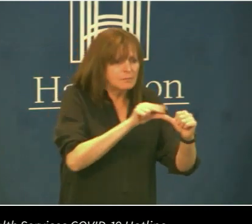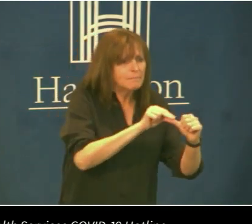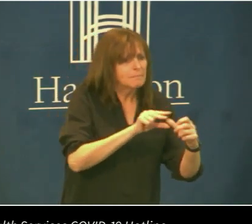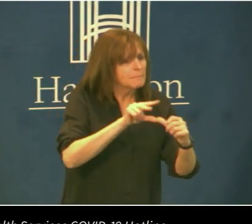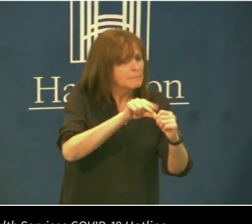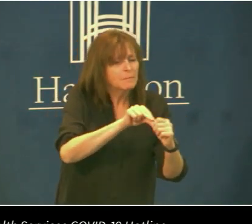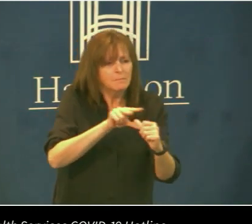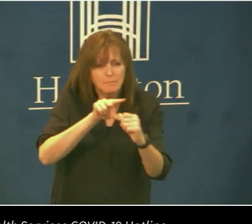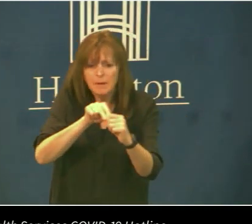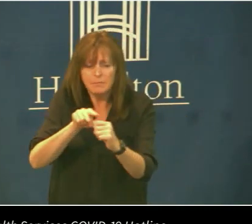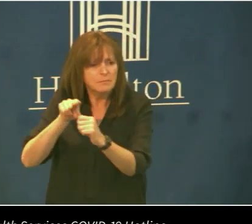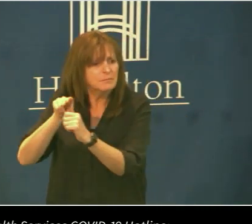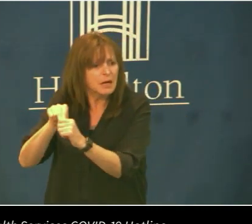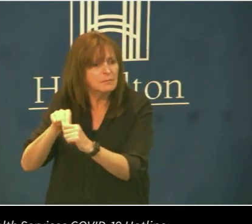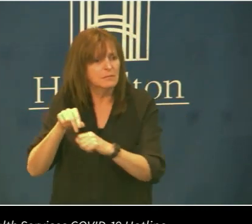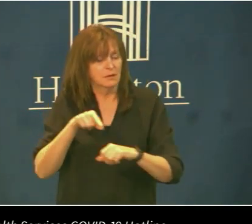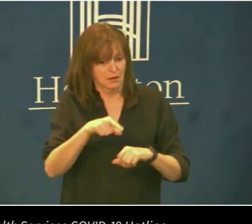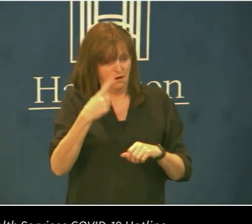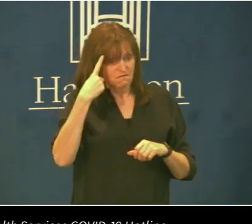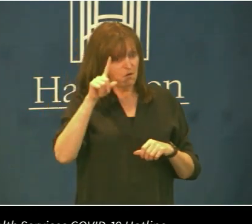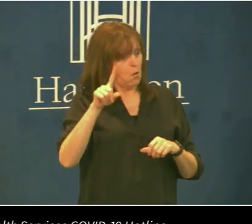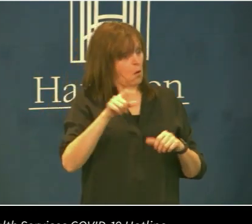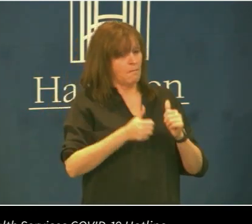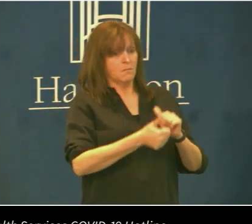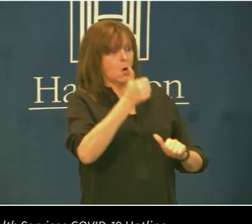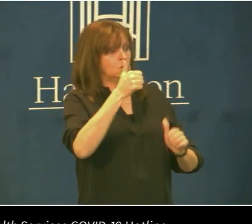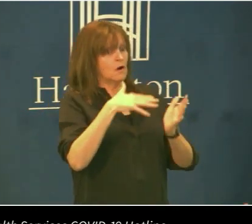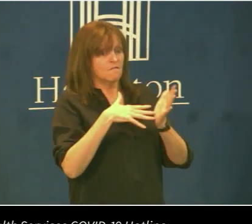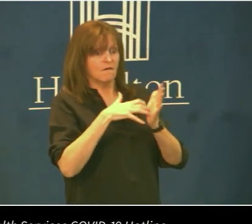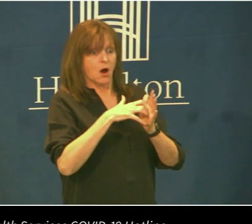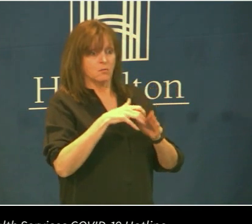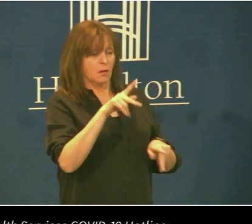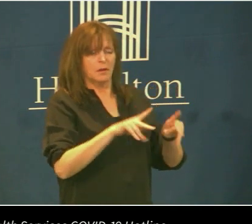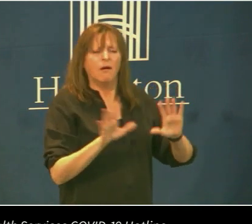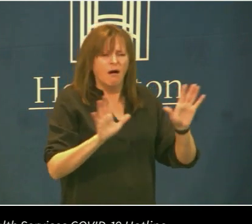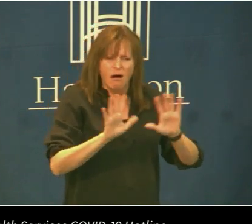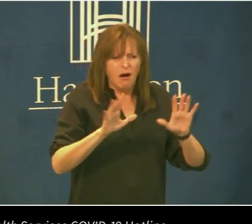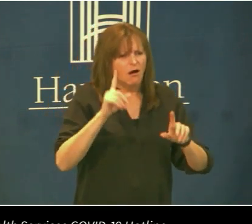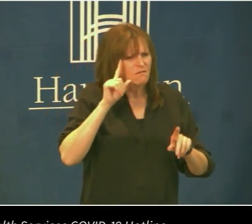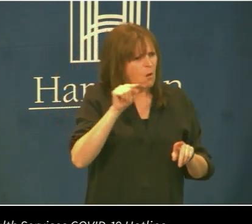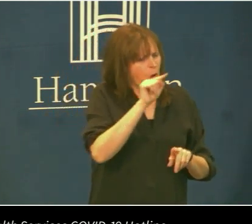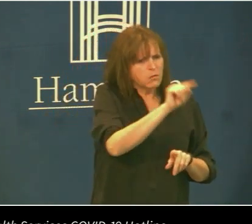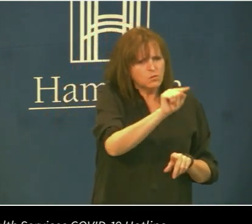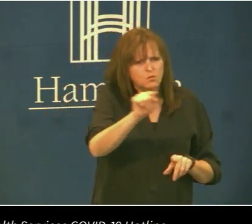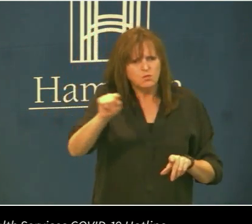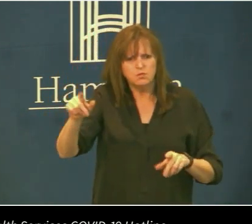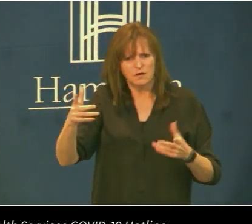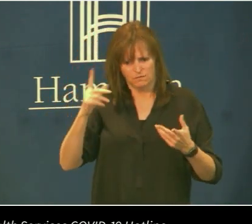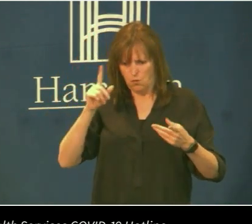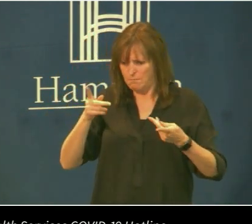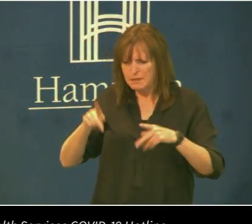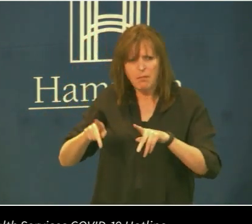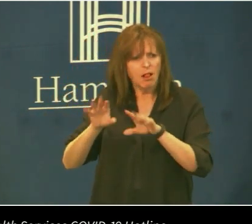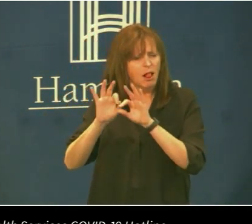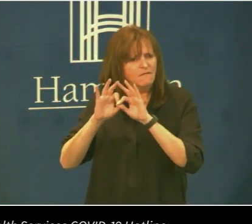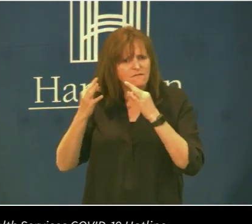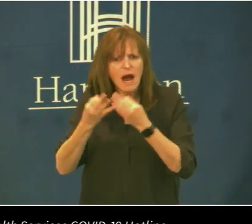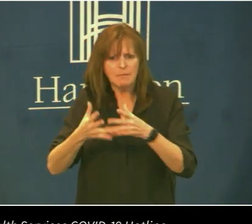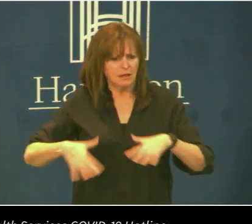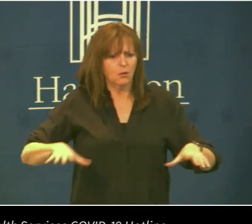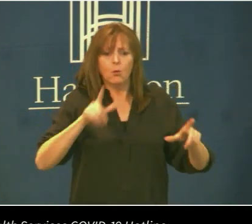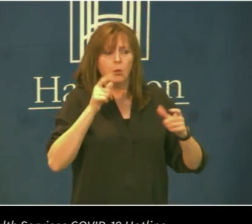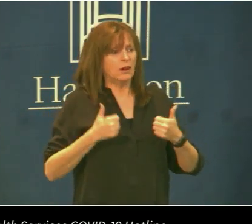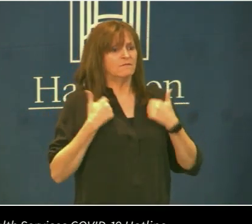many of our individuals and families who call Hamilton home. So look for that in the coming day or so. We'll have that online, and